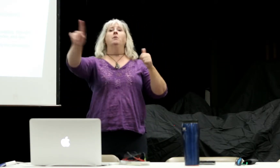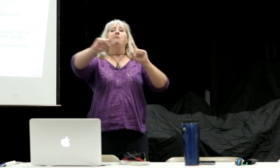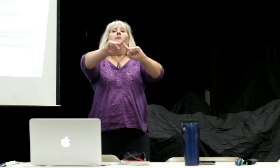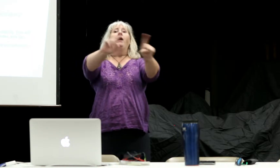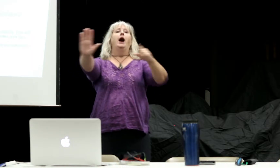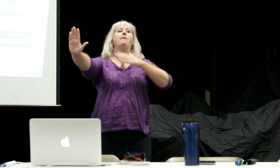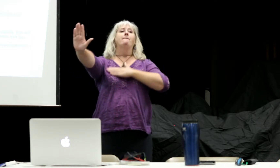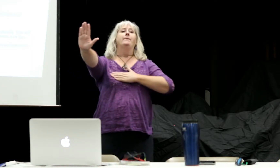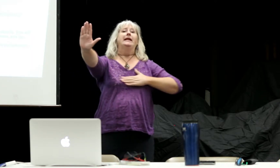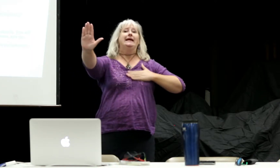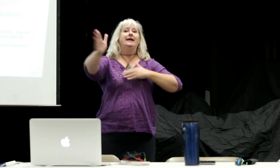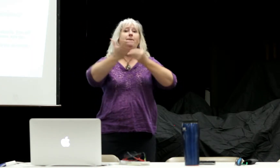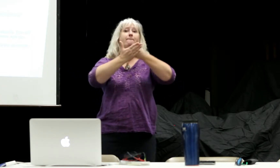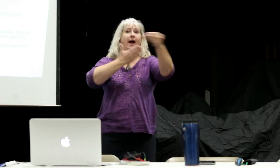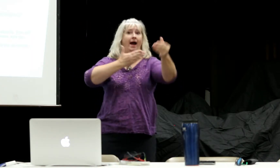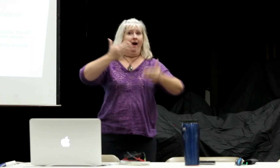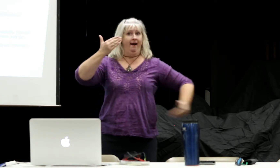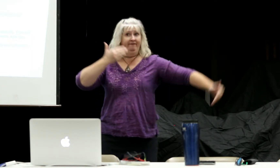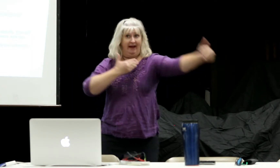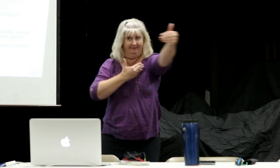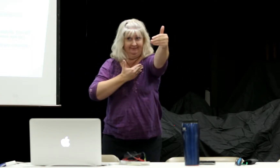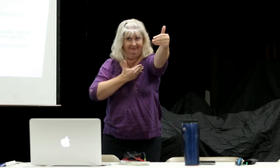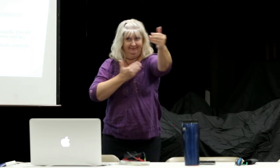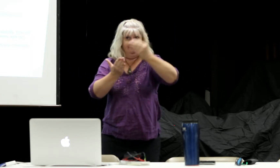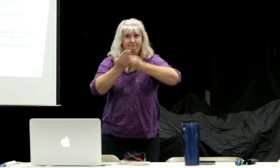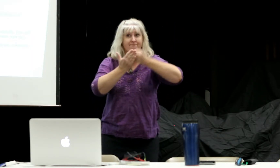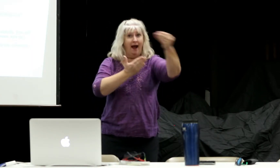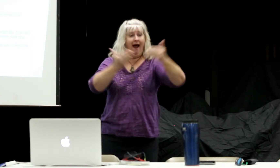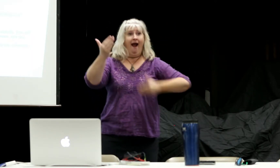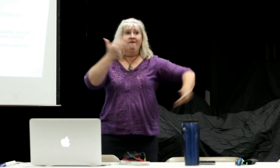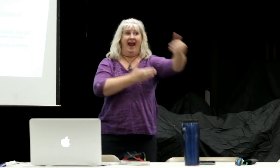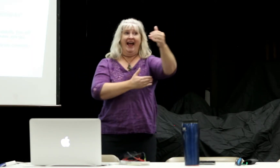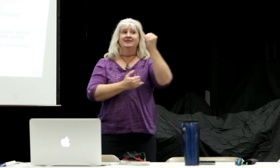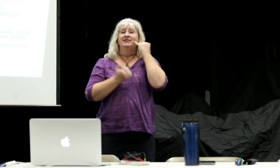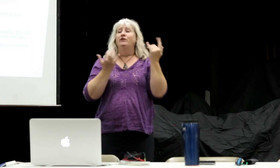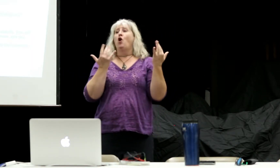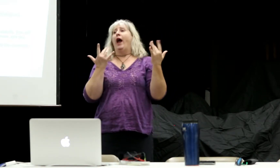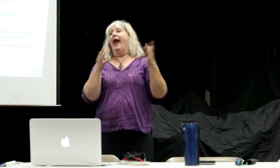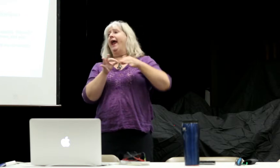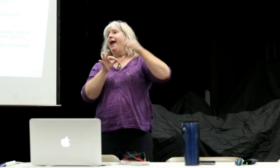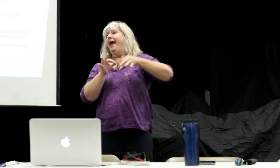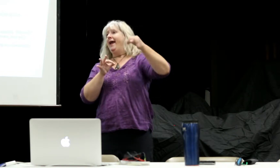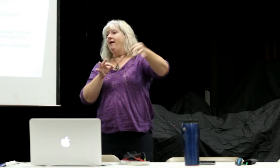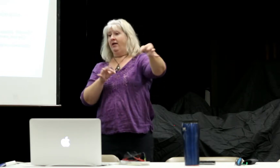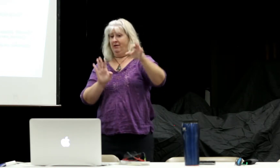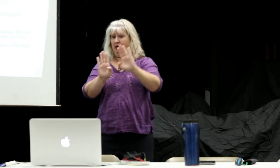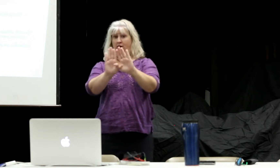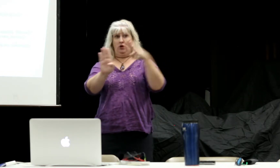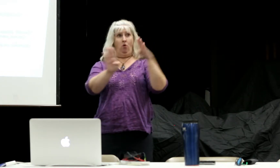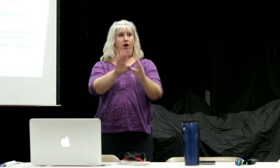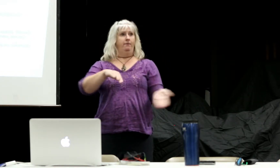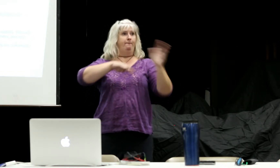$10 for children. But please buy them in advance. If you wait until the last